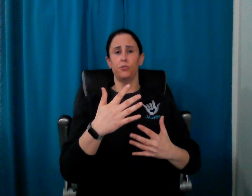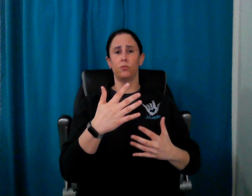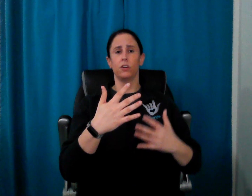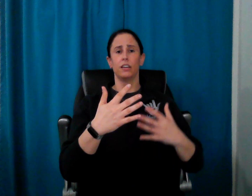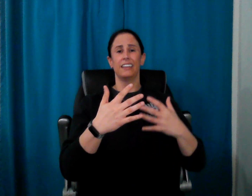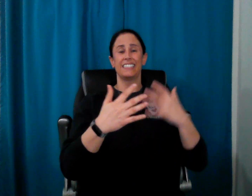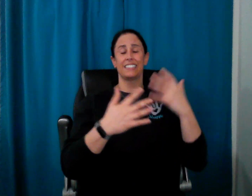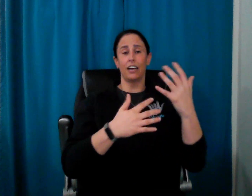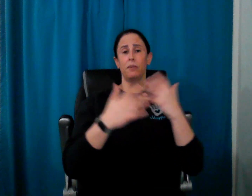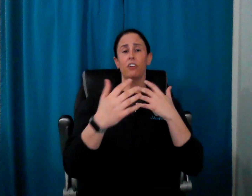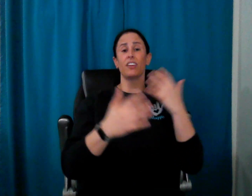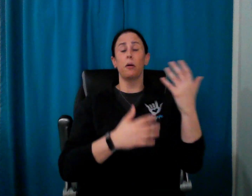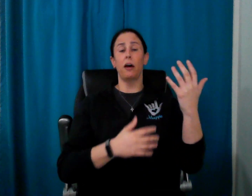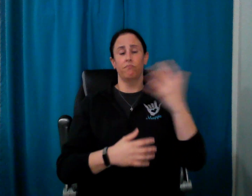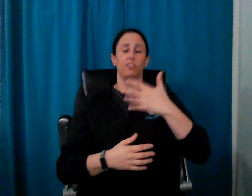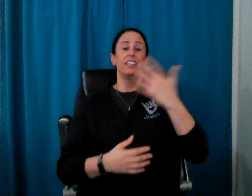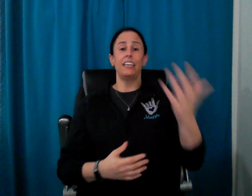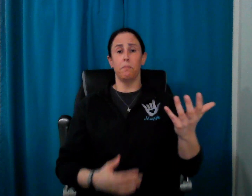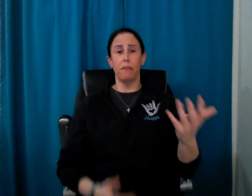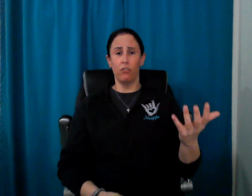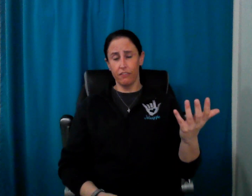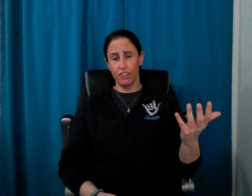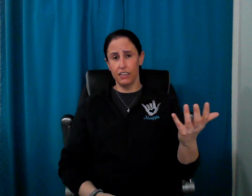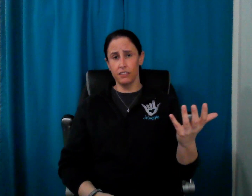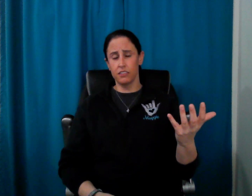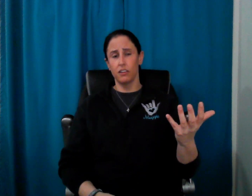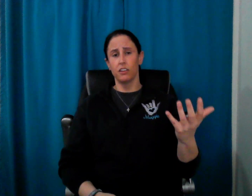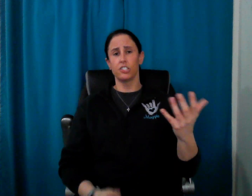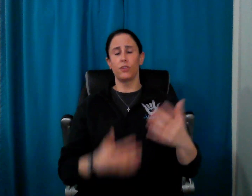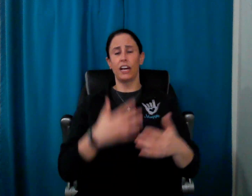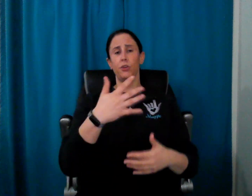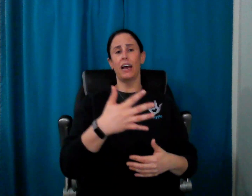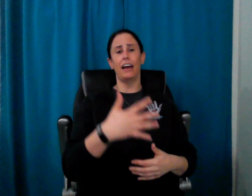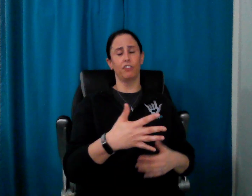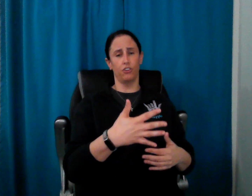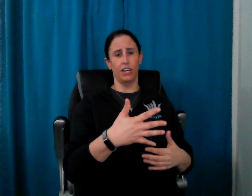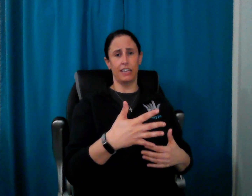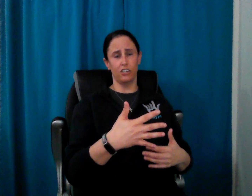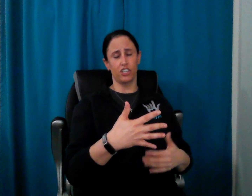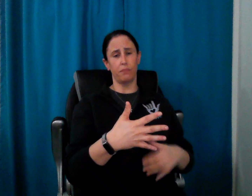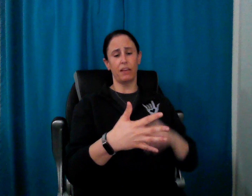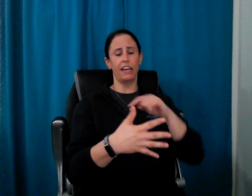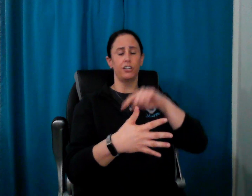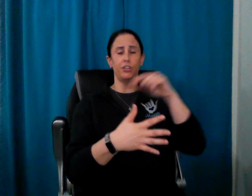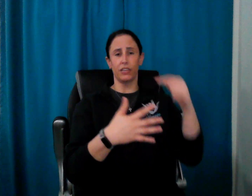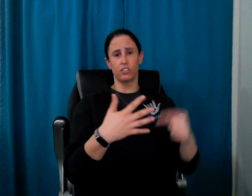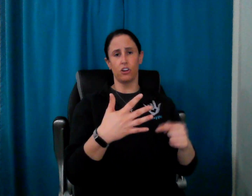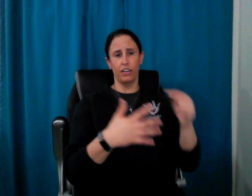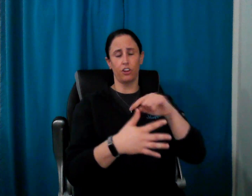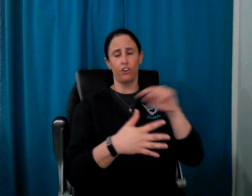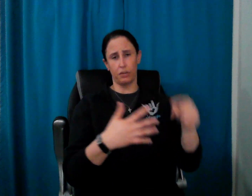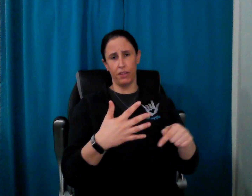to sign about, the amount of things, so that you have the correct hand shape and you can start in the correct